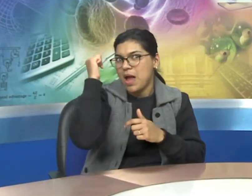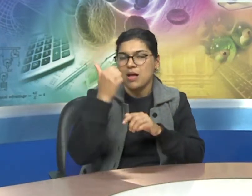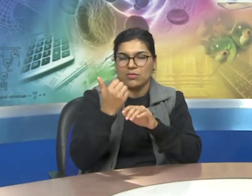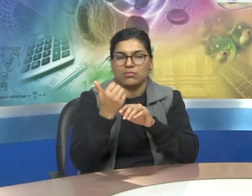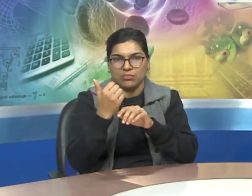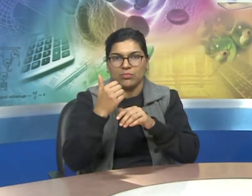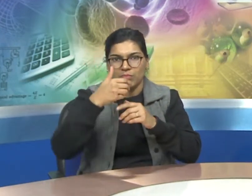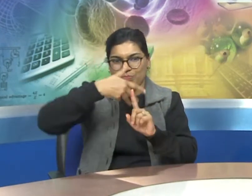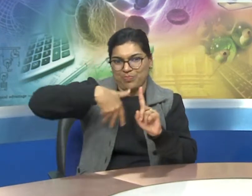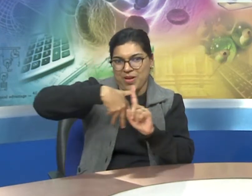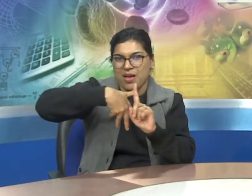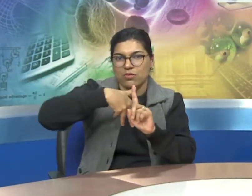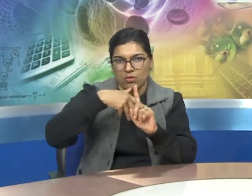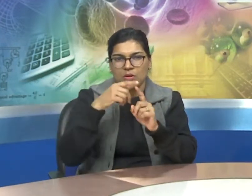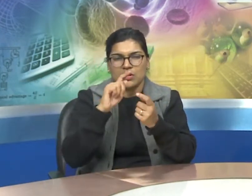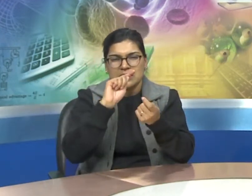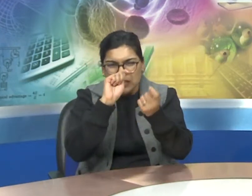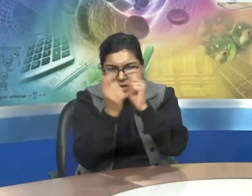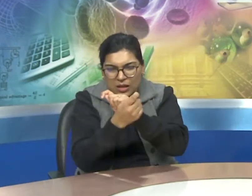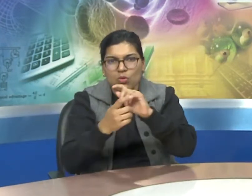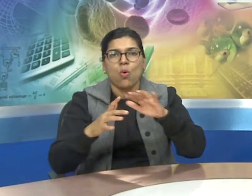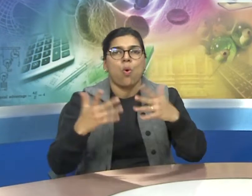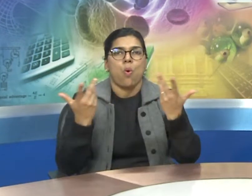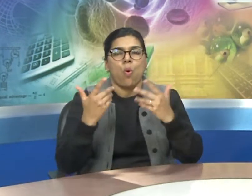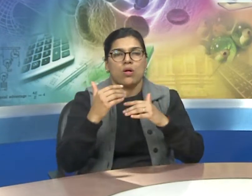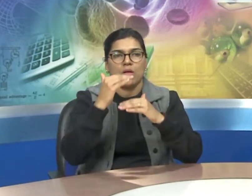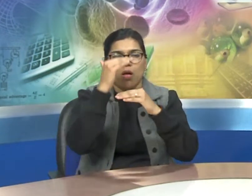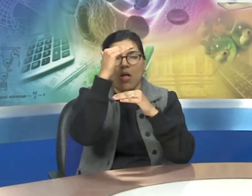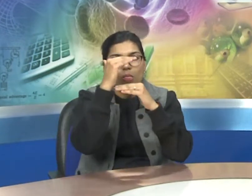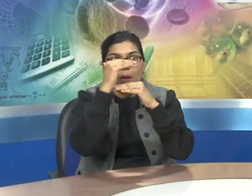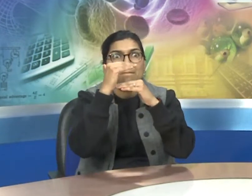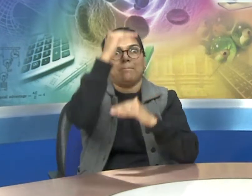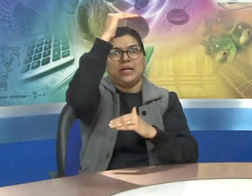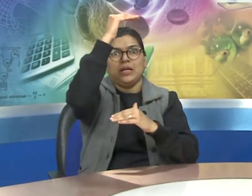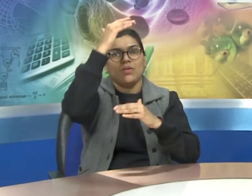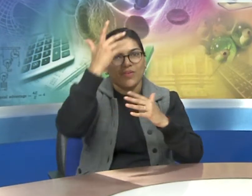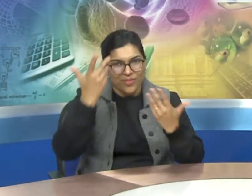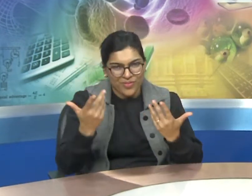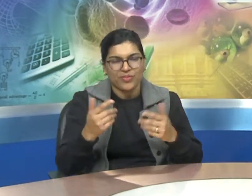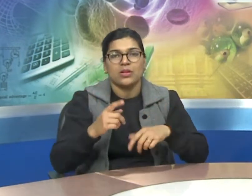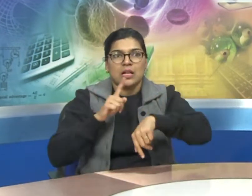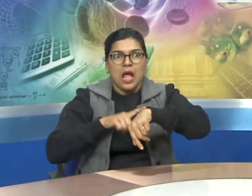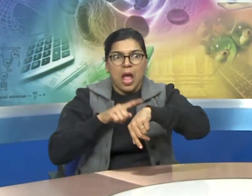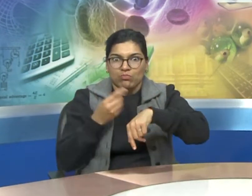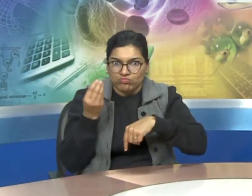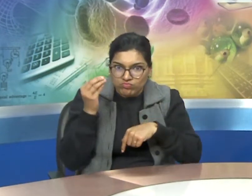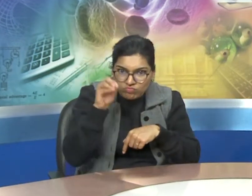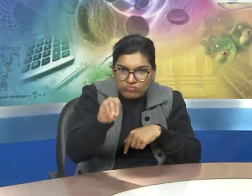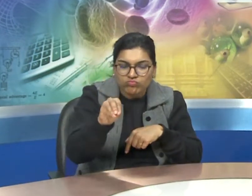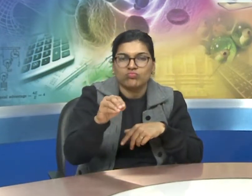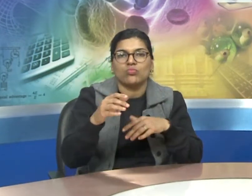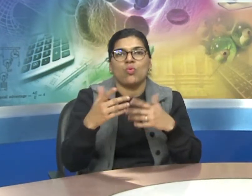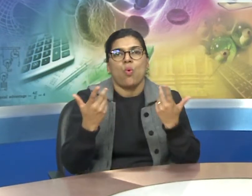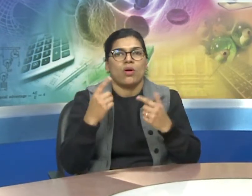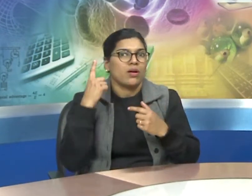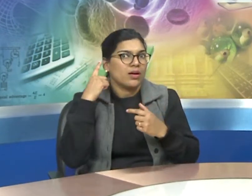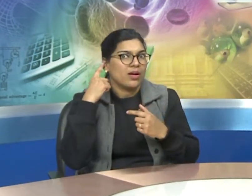There are different types of tools in this software which we use for changing the font size, sometimes changing